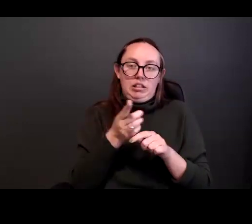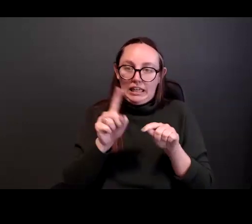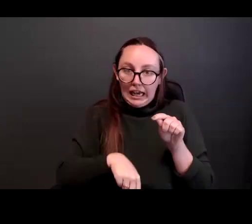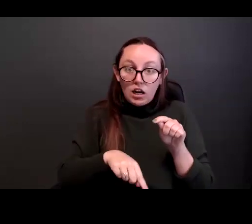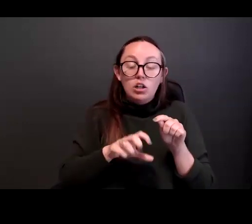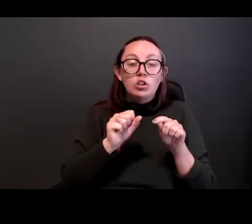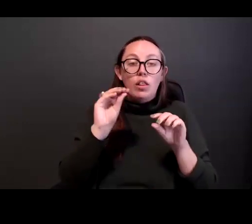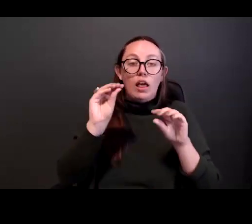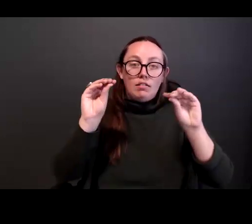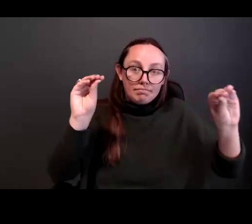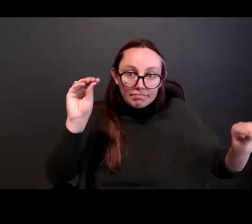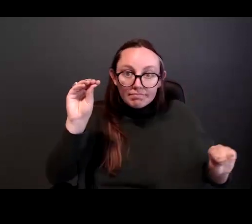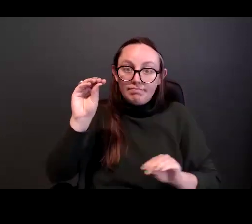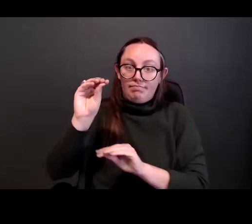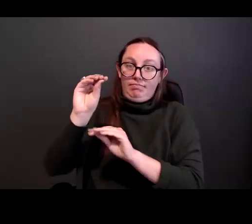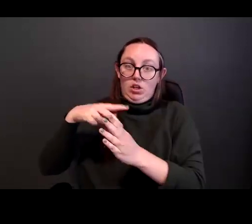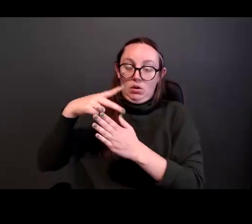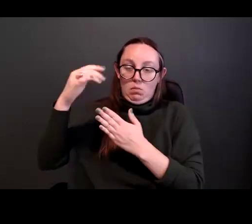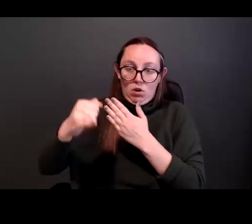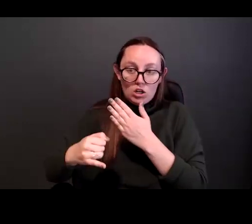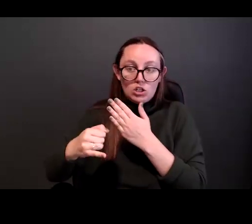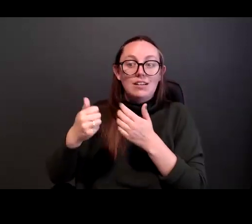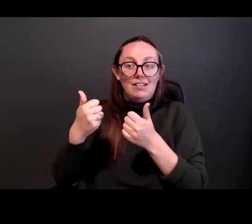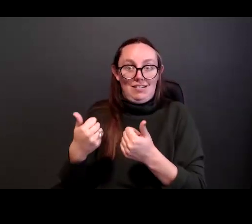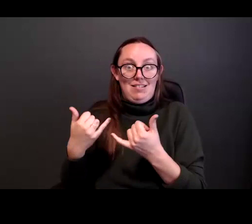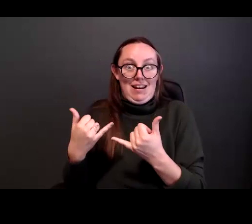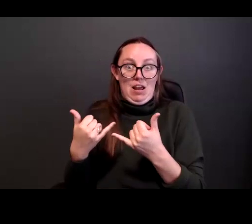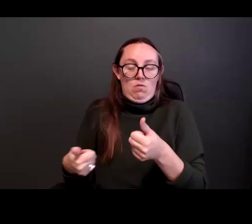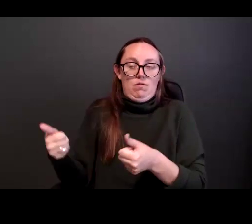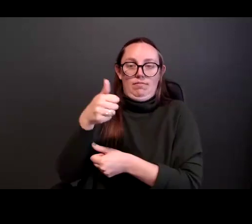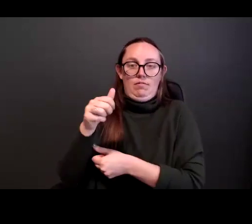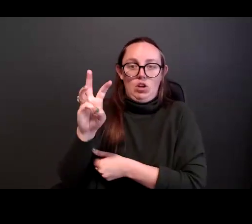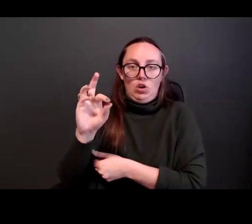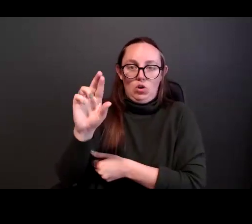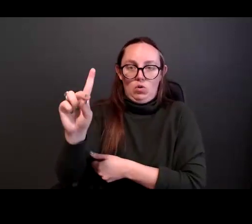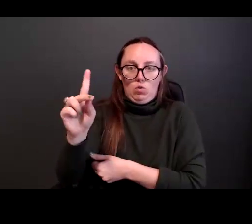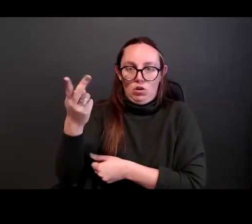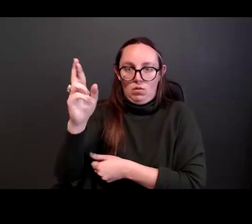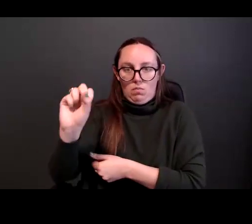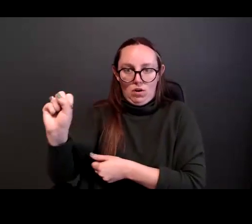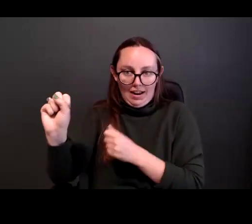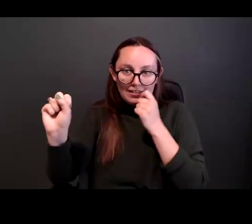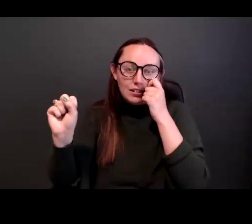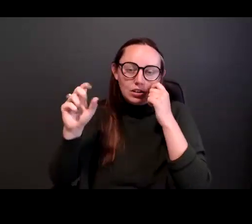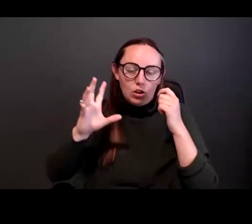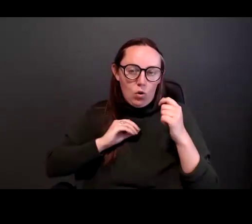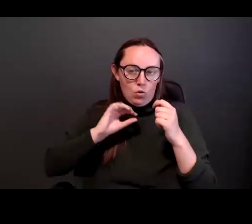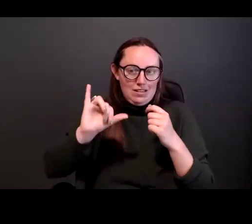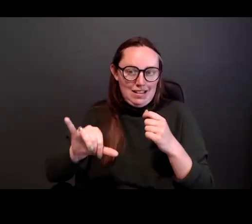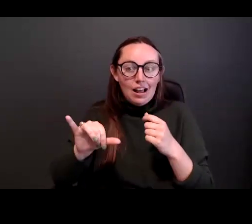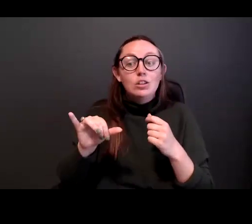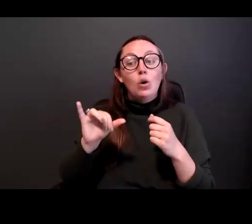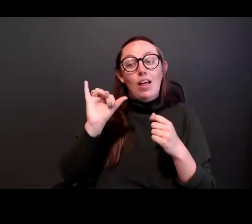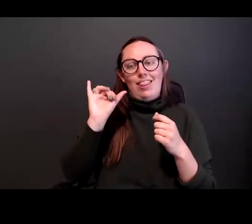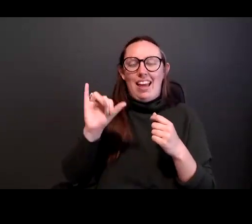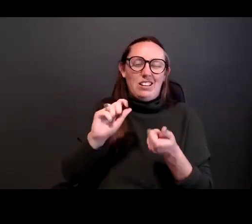WordPress developers. And WordPress has continued, they rebranded it. They now call it Openverse. But if you go to